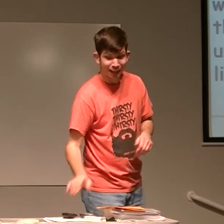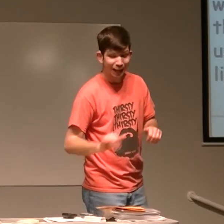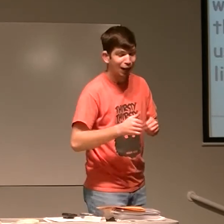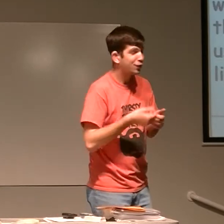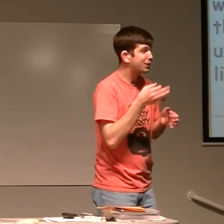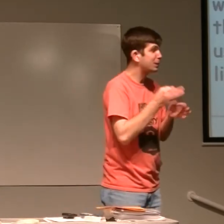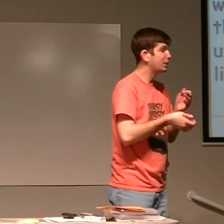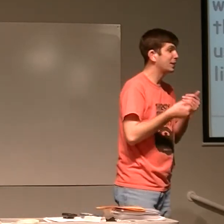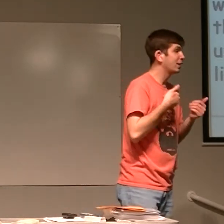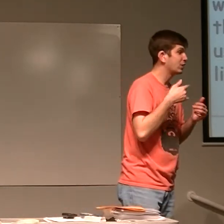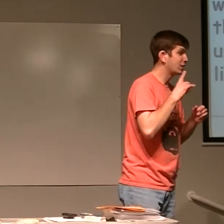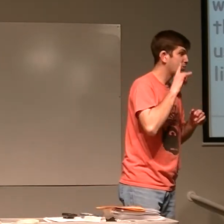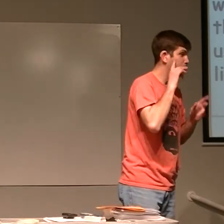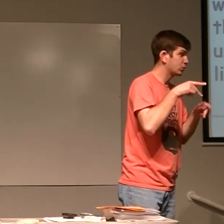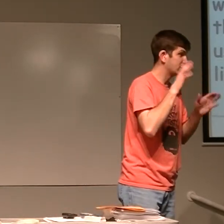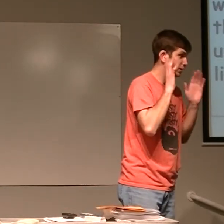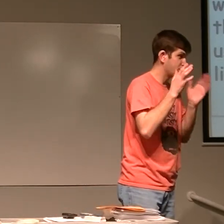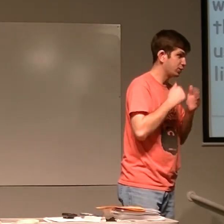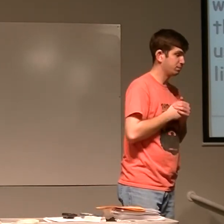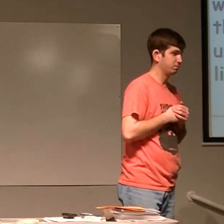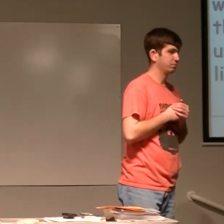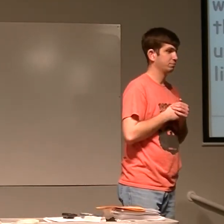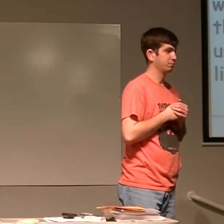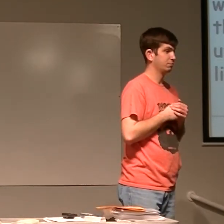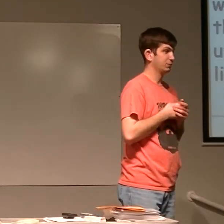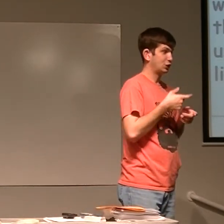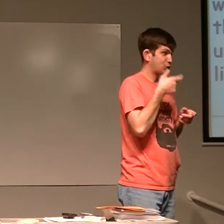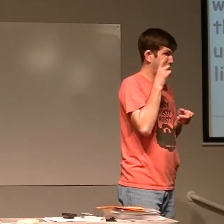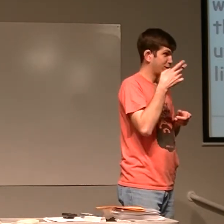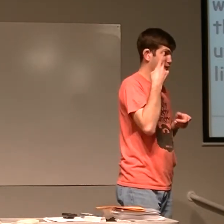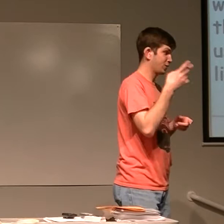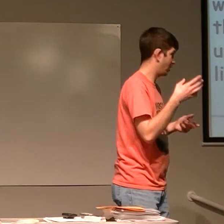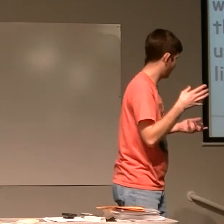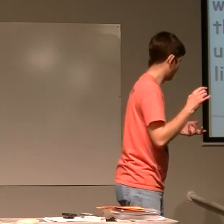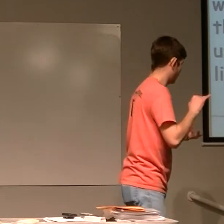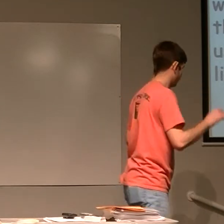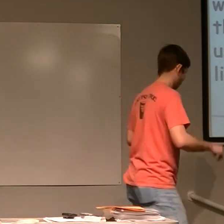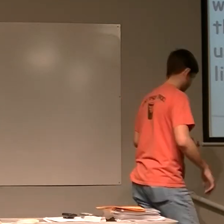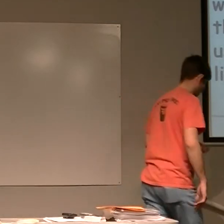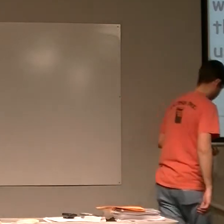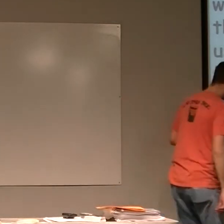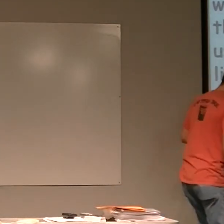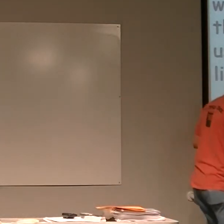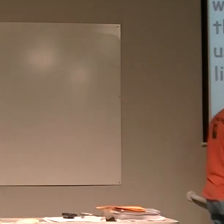How do you simply give a deaf person's attention? Just recently you saw it, like,